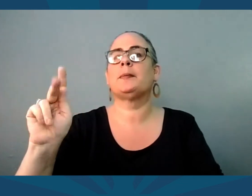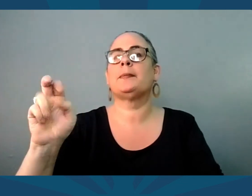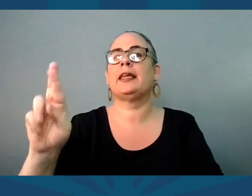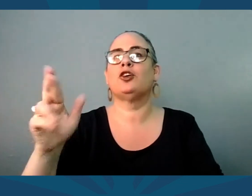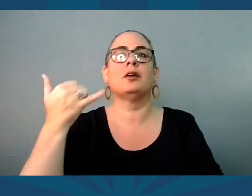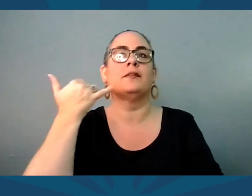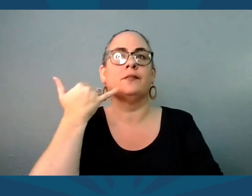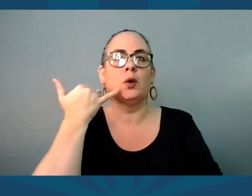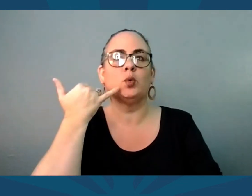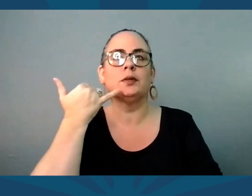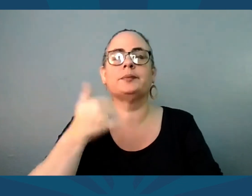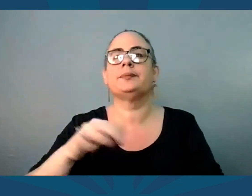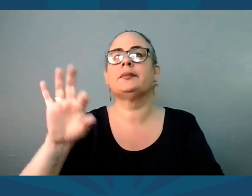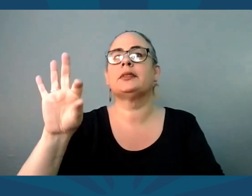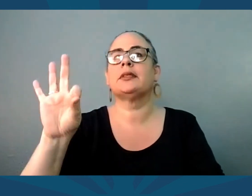Shelley Baker,